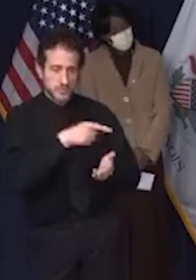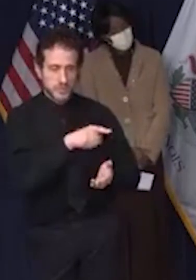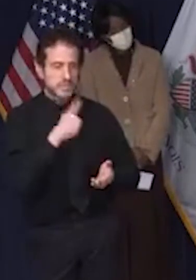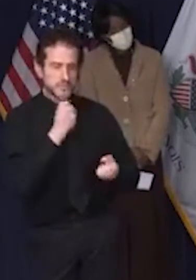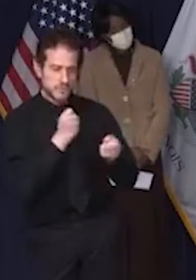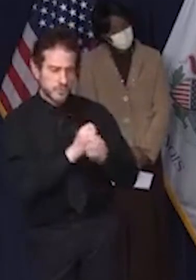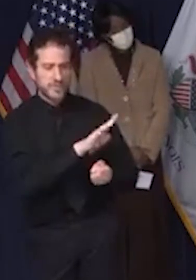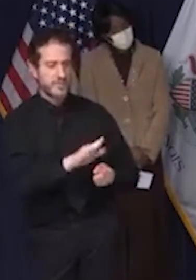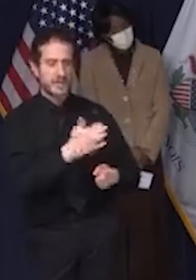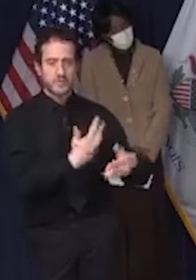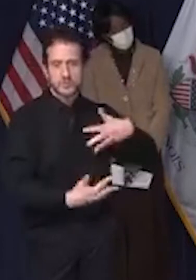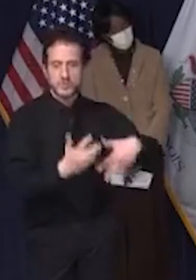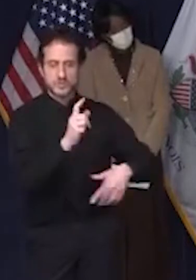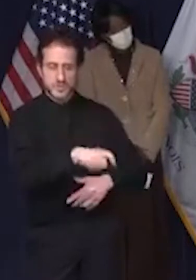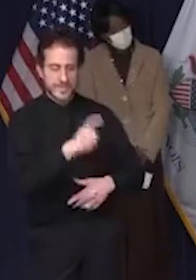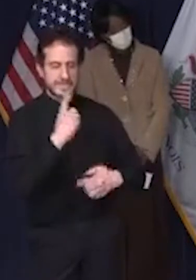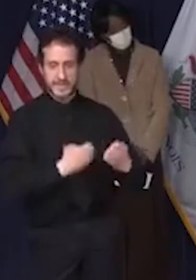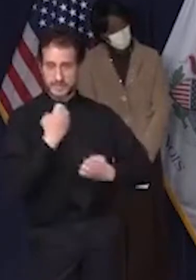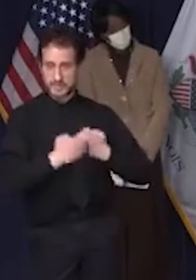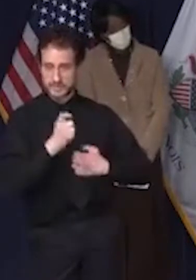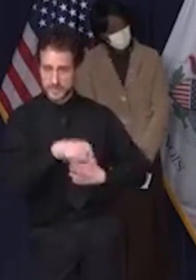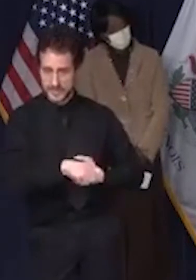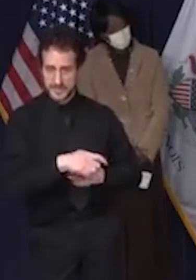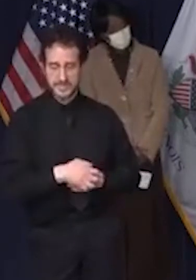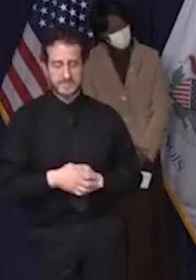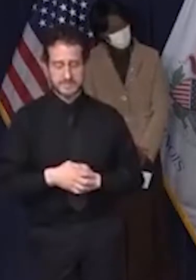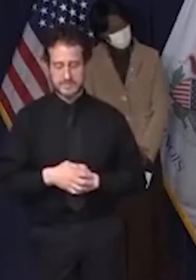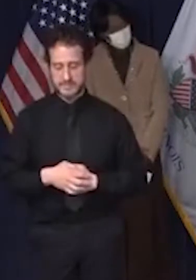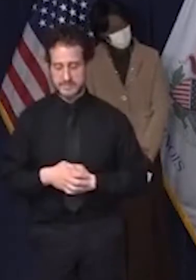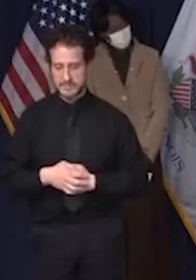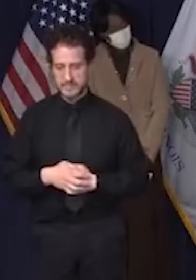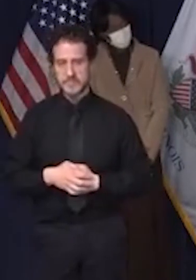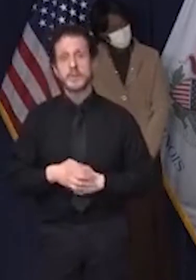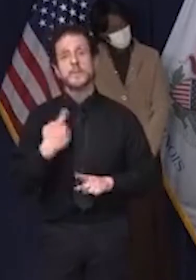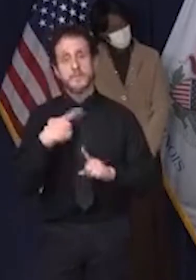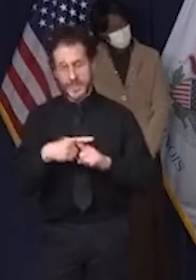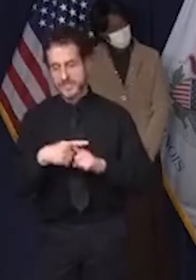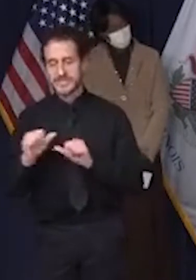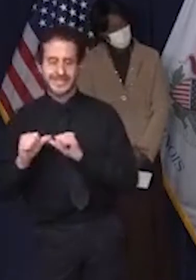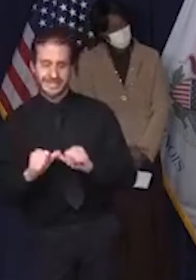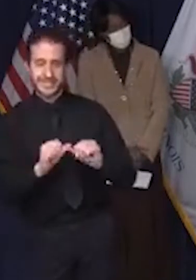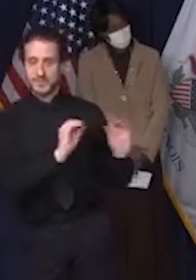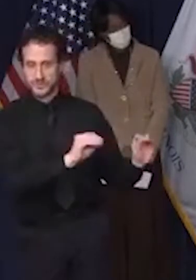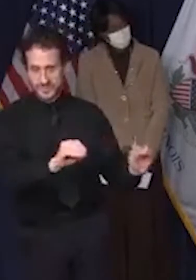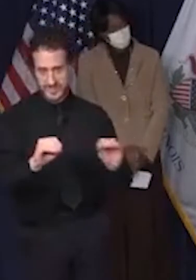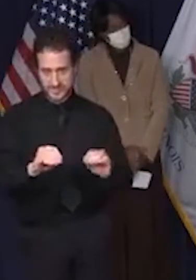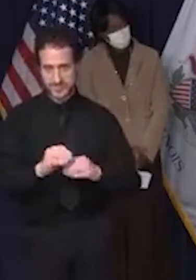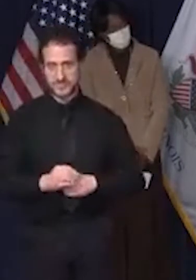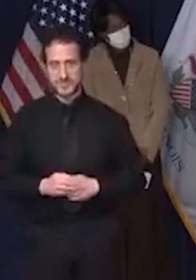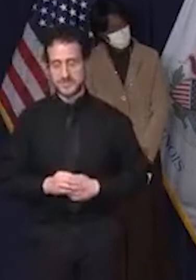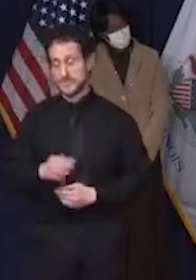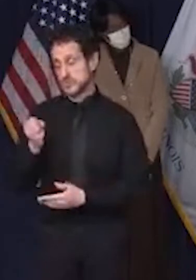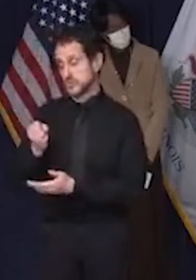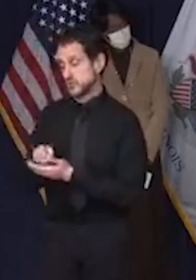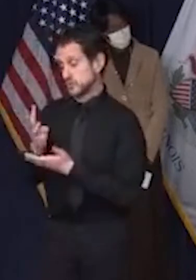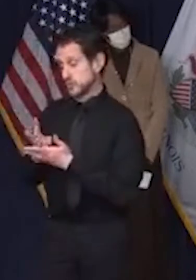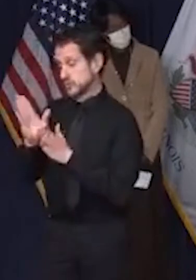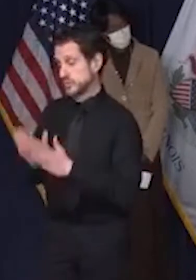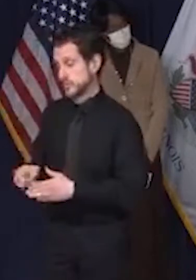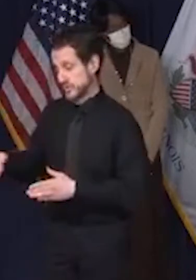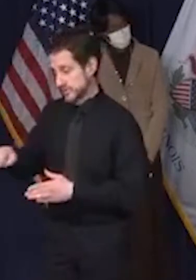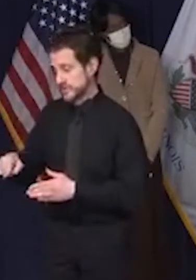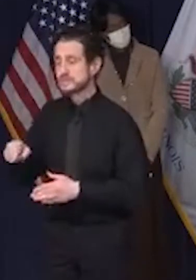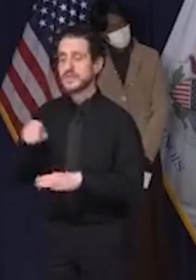needs, in addition to continuity in education. Our social workers and our counselors are available